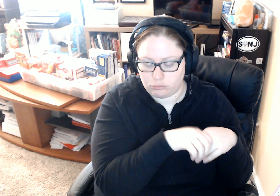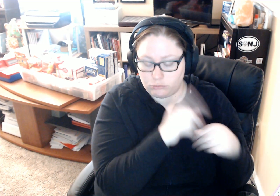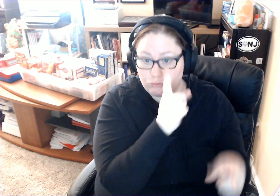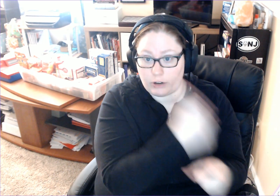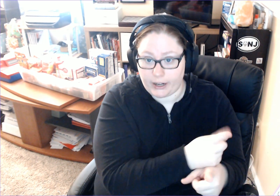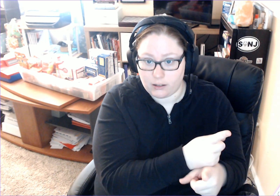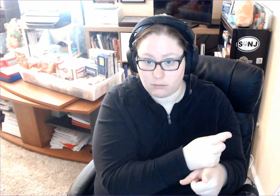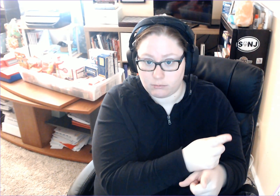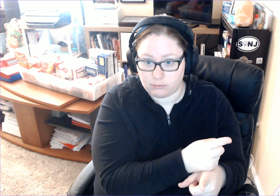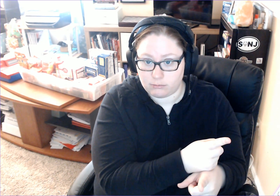Right?